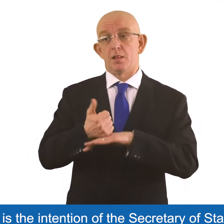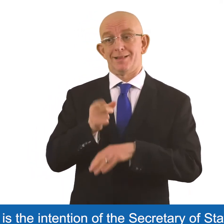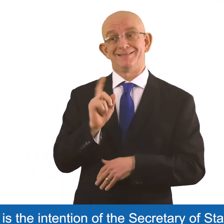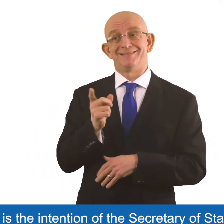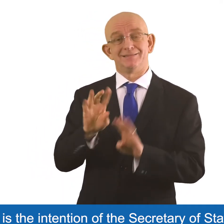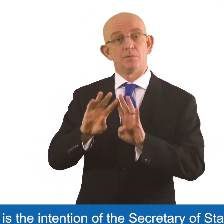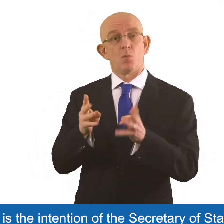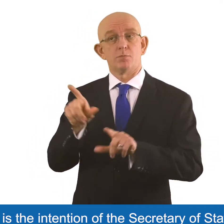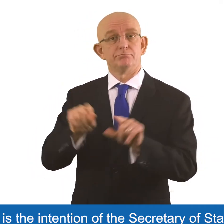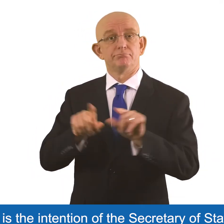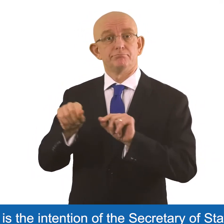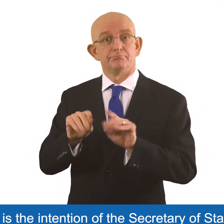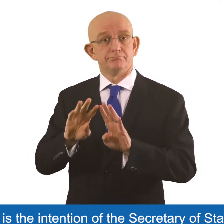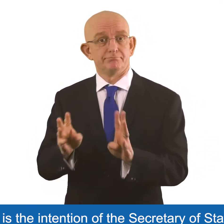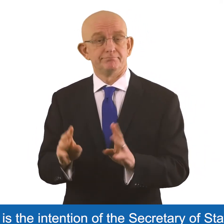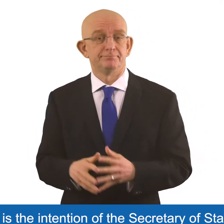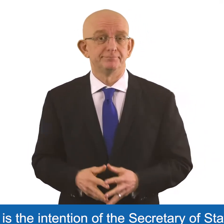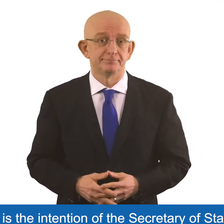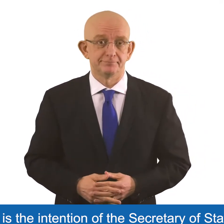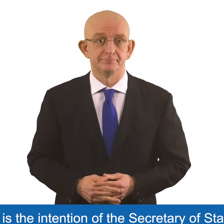this as a non-statutory board.